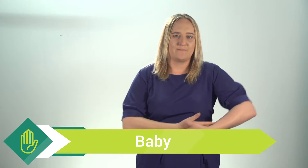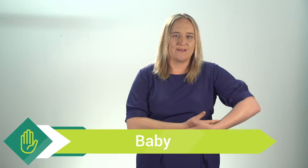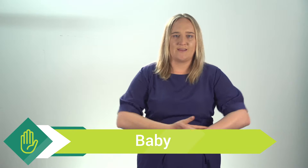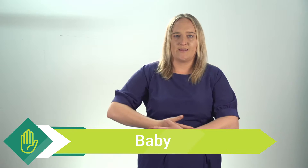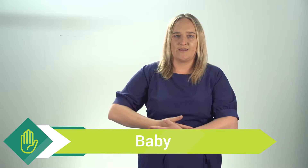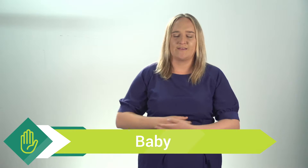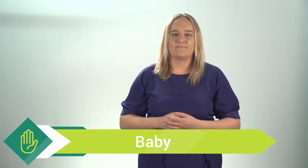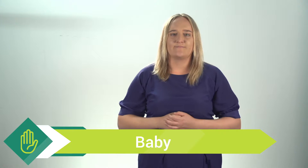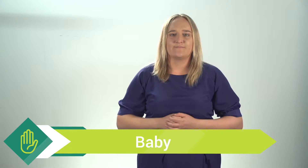Baby.